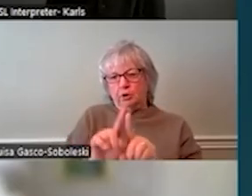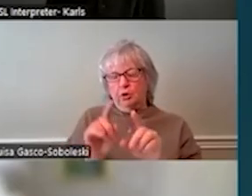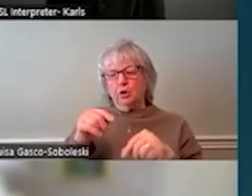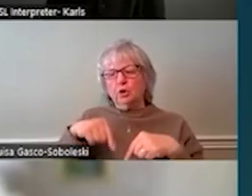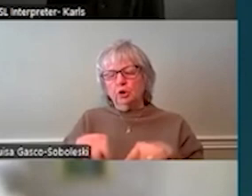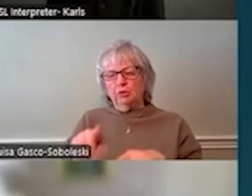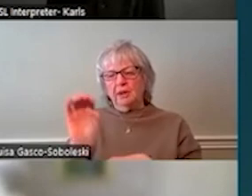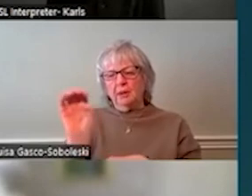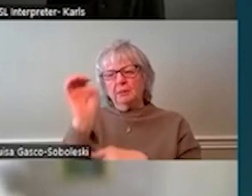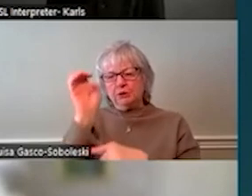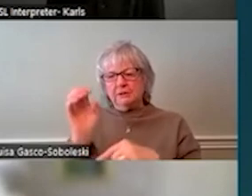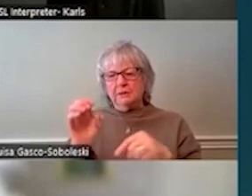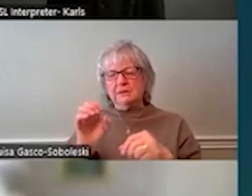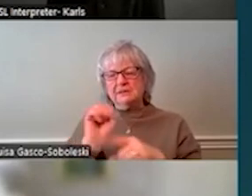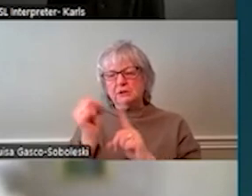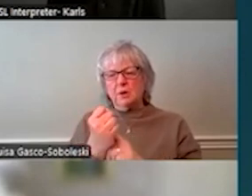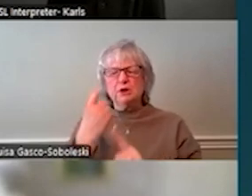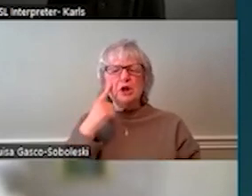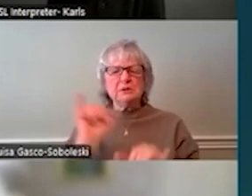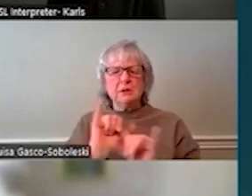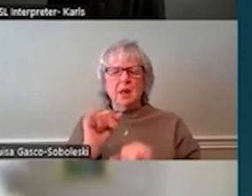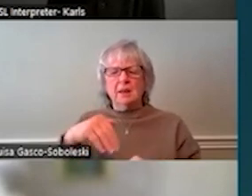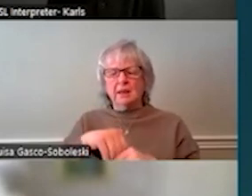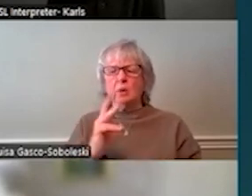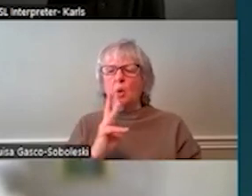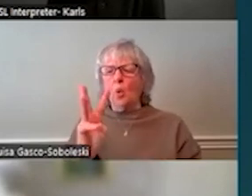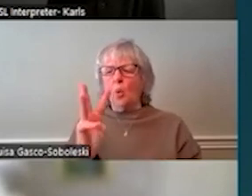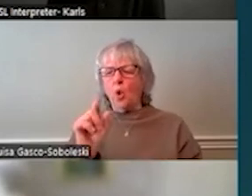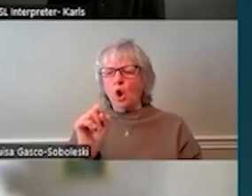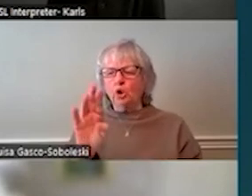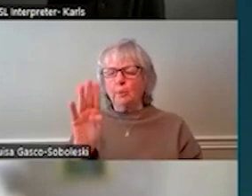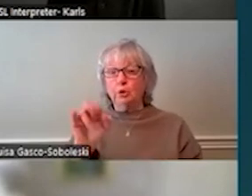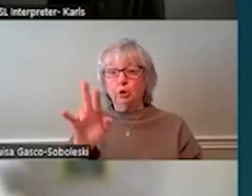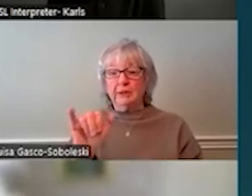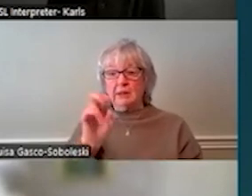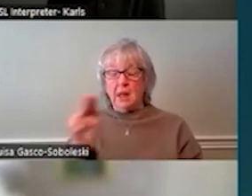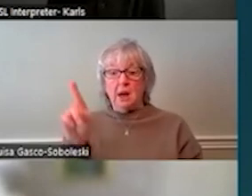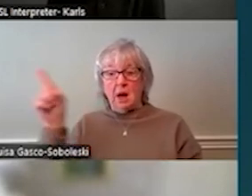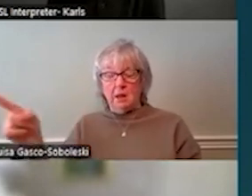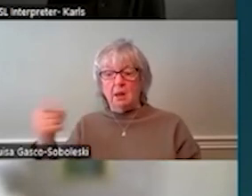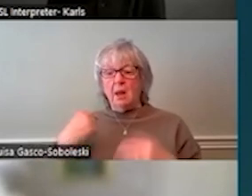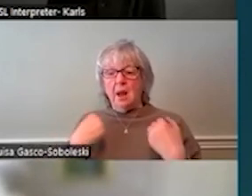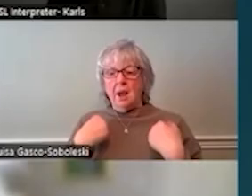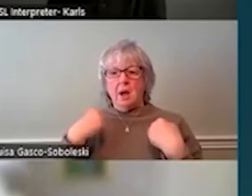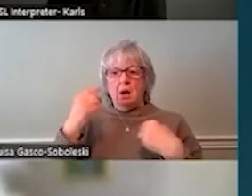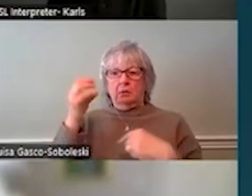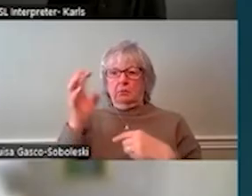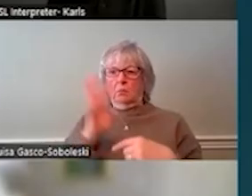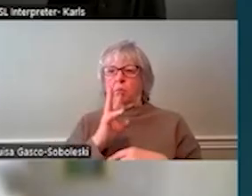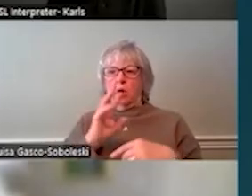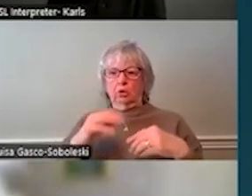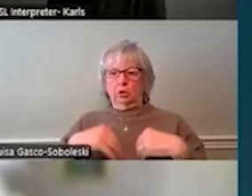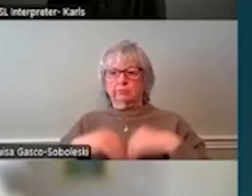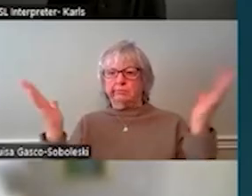able to use picture in picture, where the interpreter is able to be on screen during an emergency. For example,